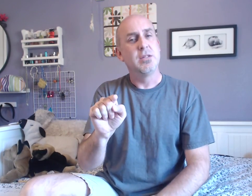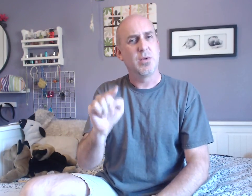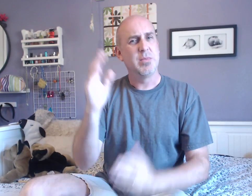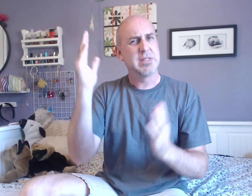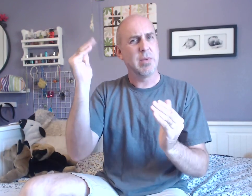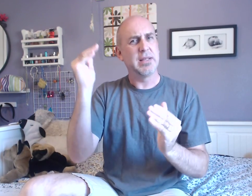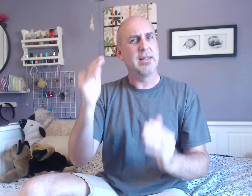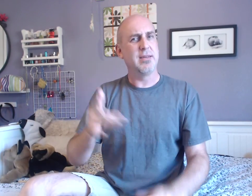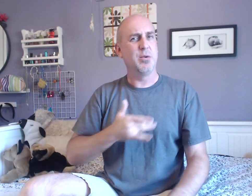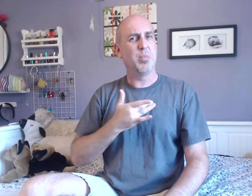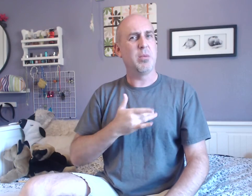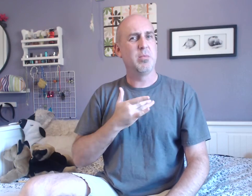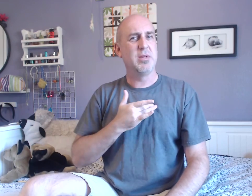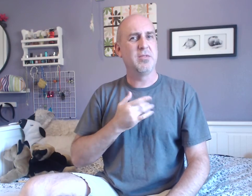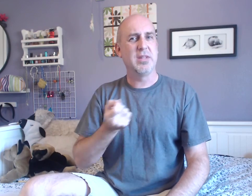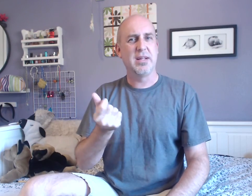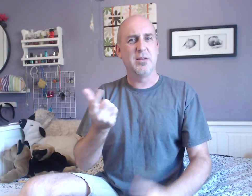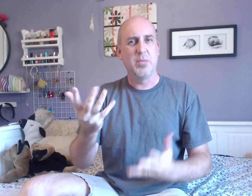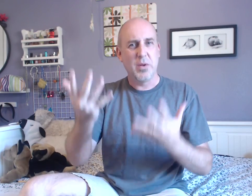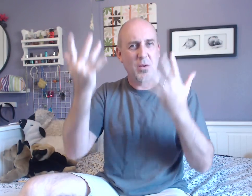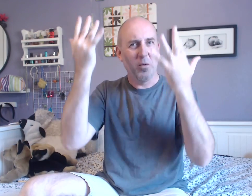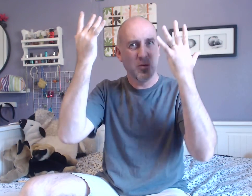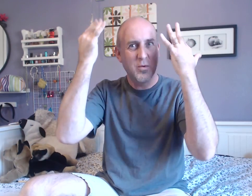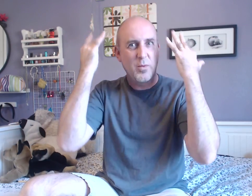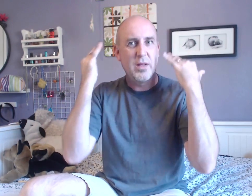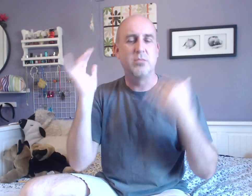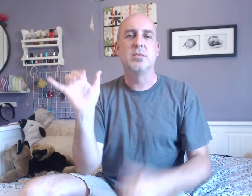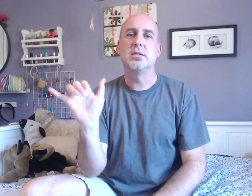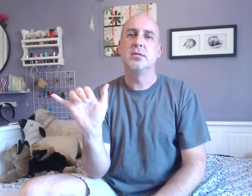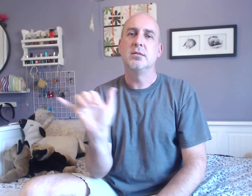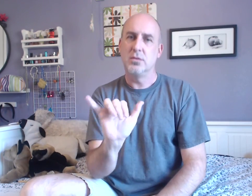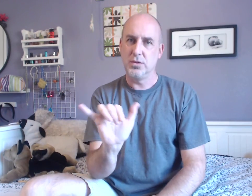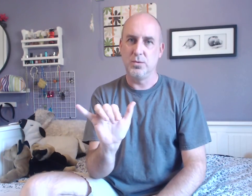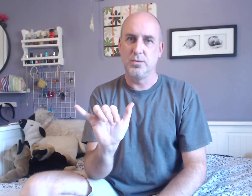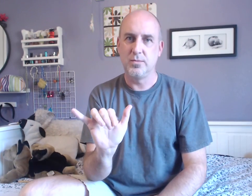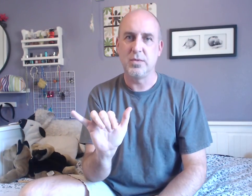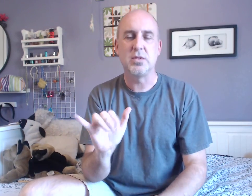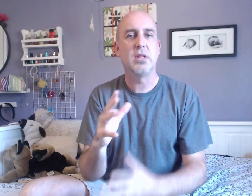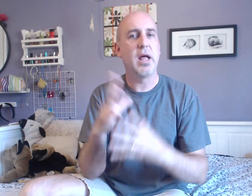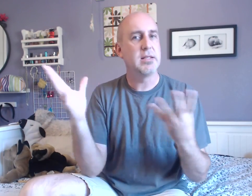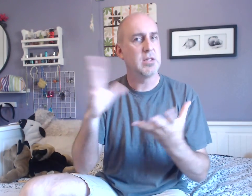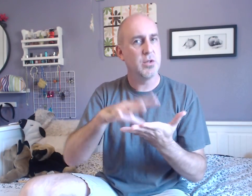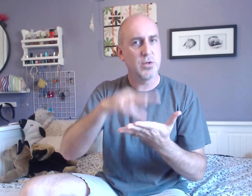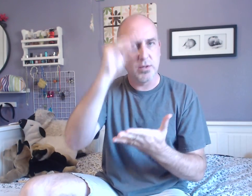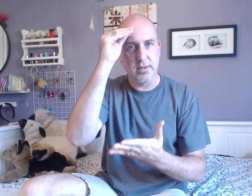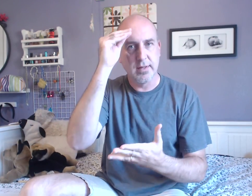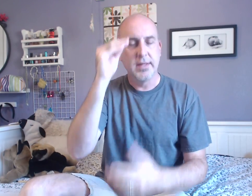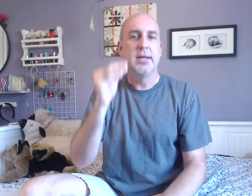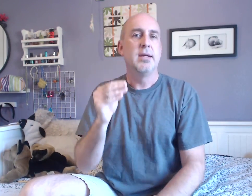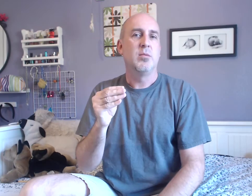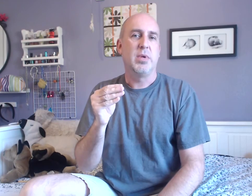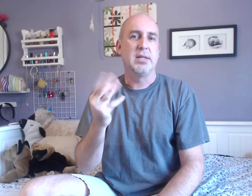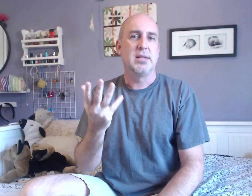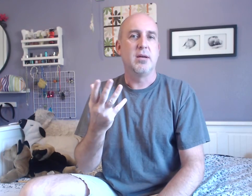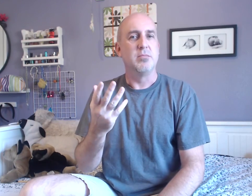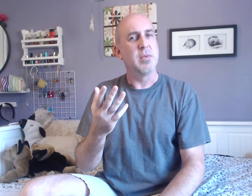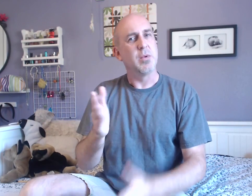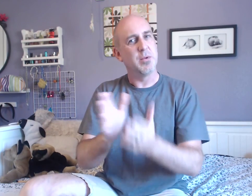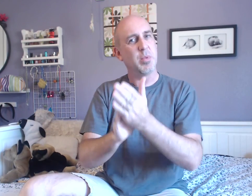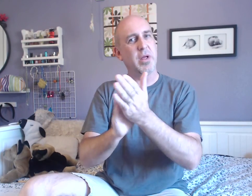I'm expecting that you're probably feeling a little bit overwhelmed too. There's a lot to learn, but I want to applaud you